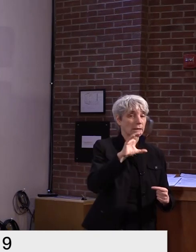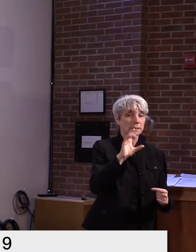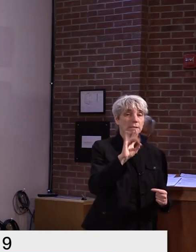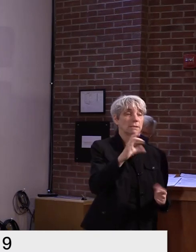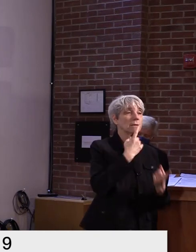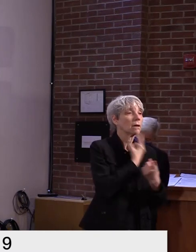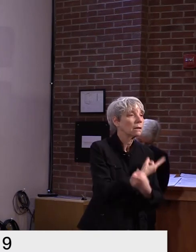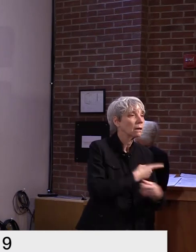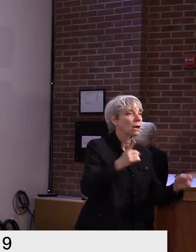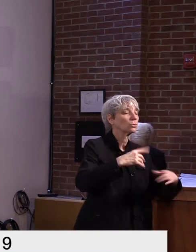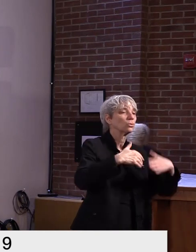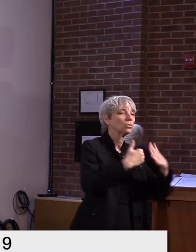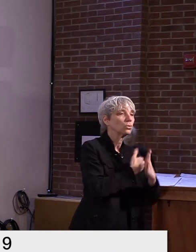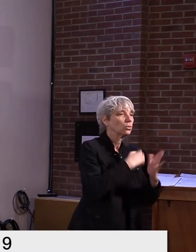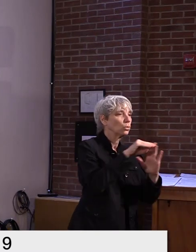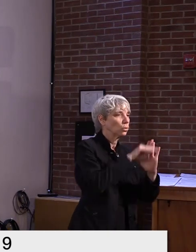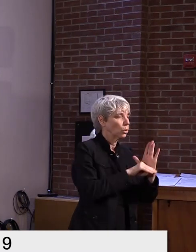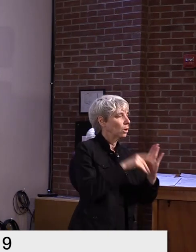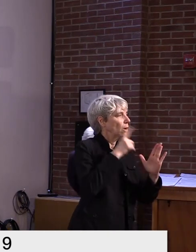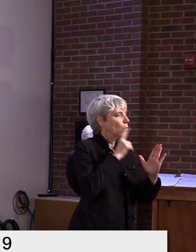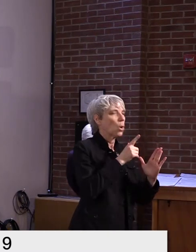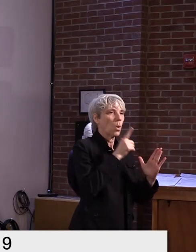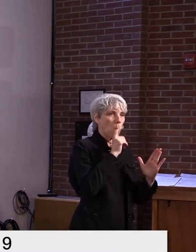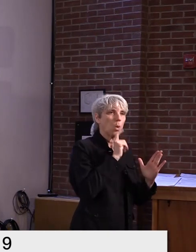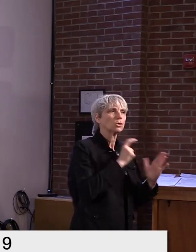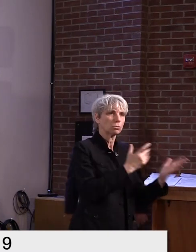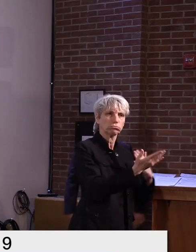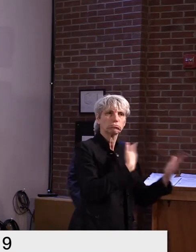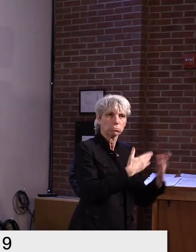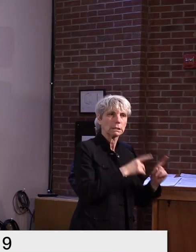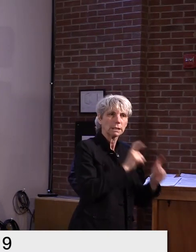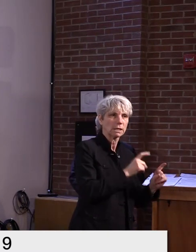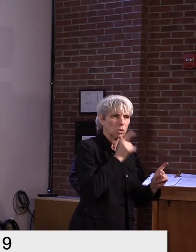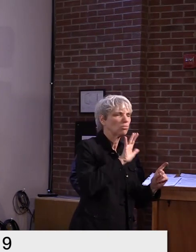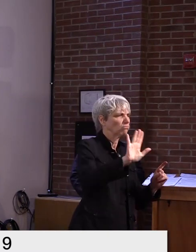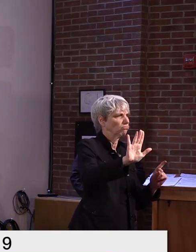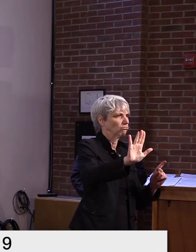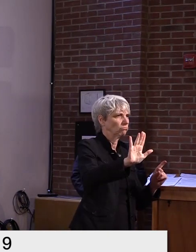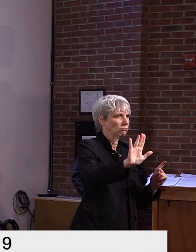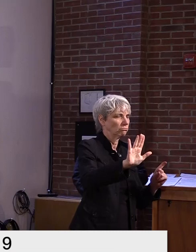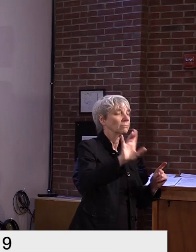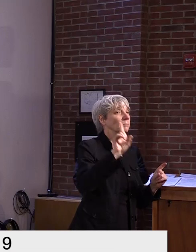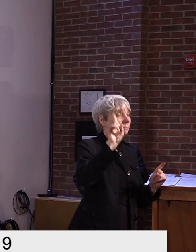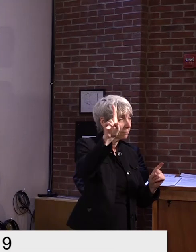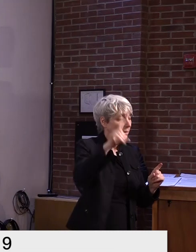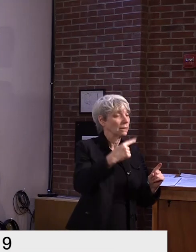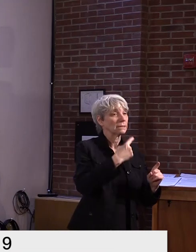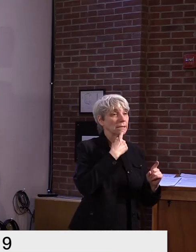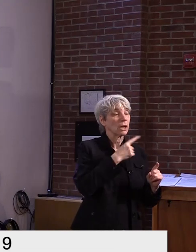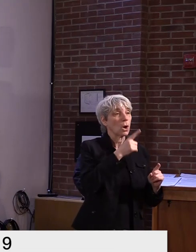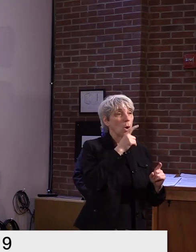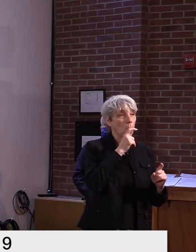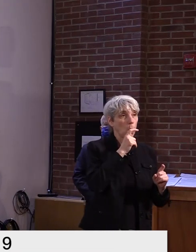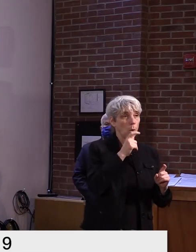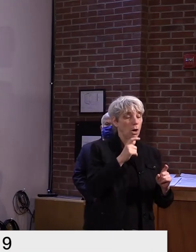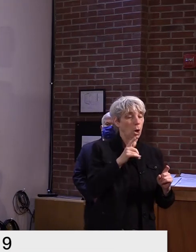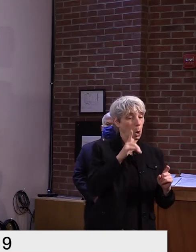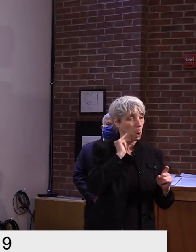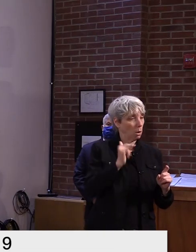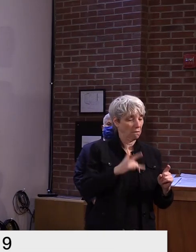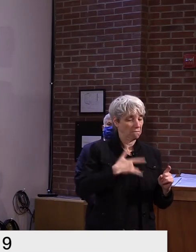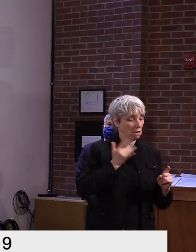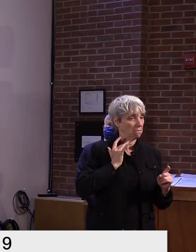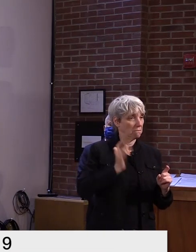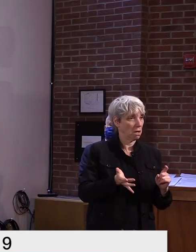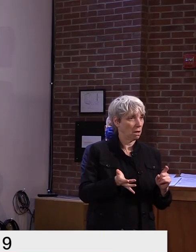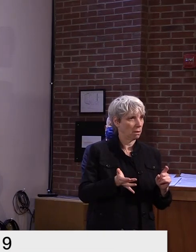was changed by the CDC to say that people who are asymptomatic may not need to be tested, even